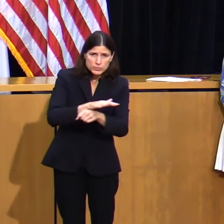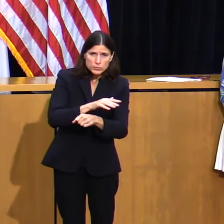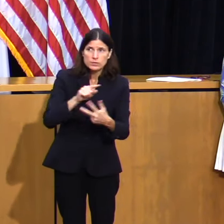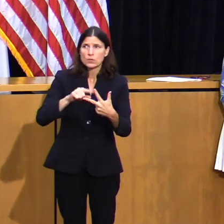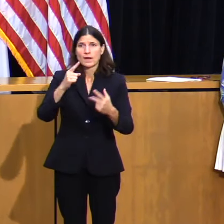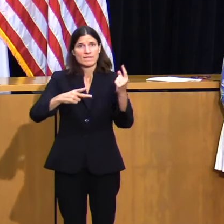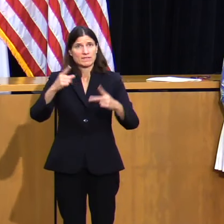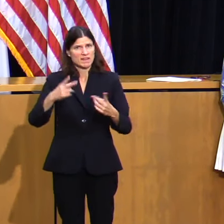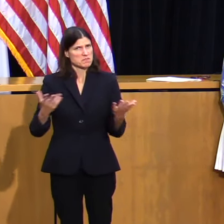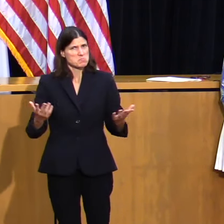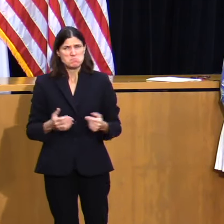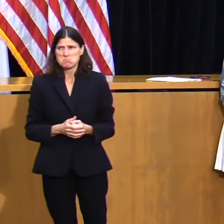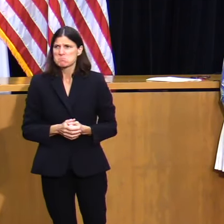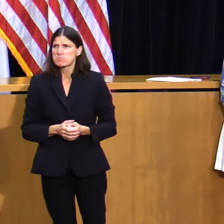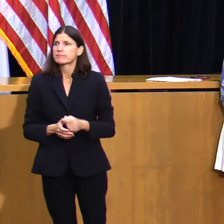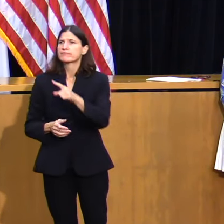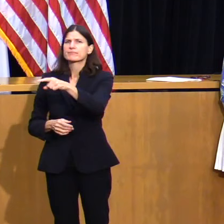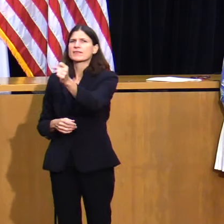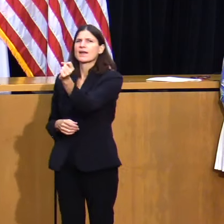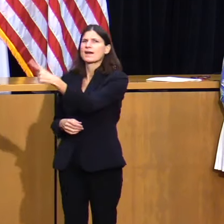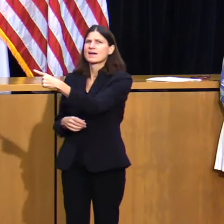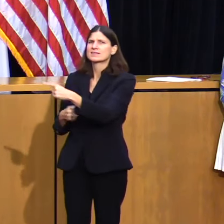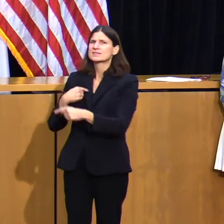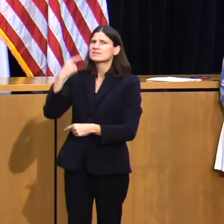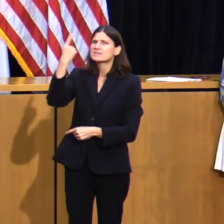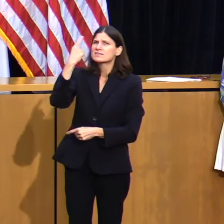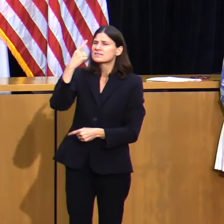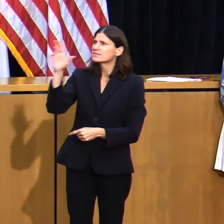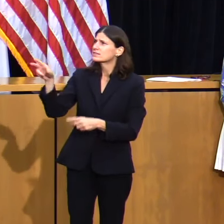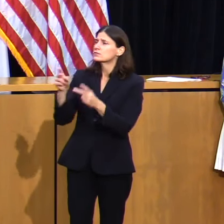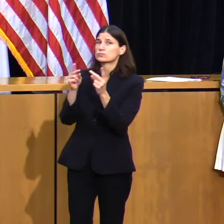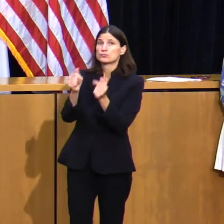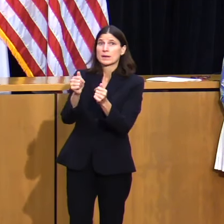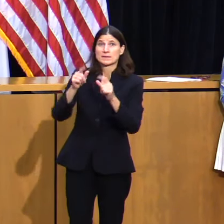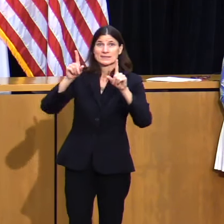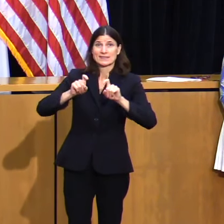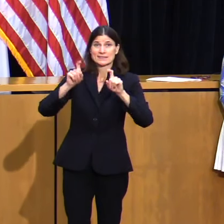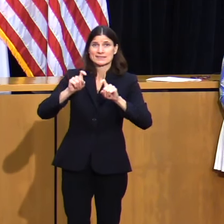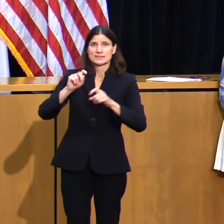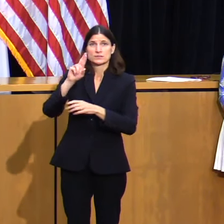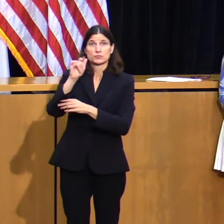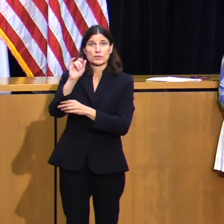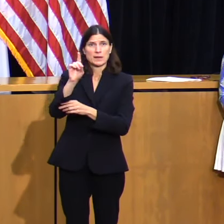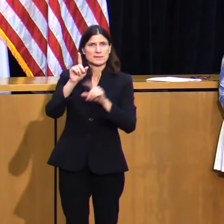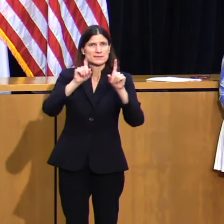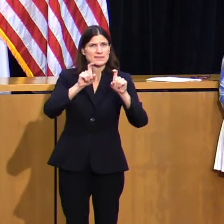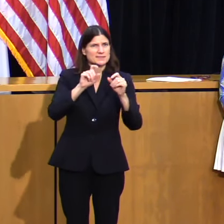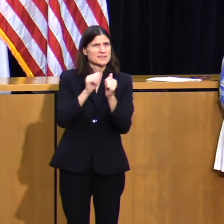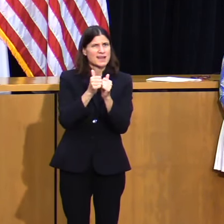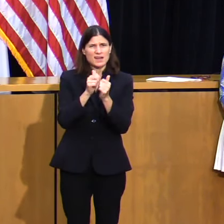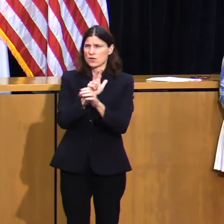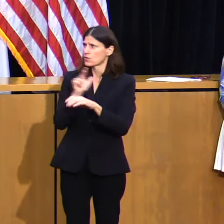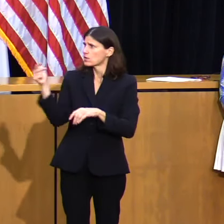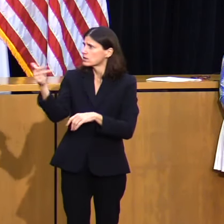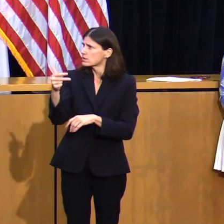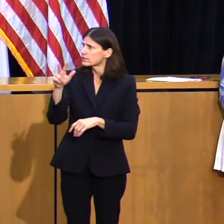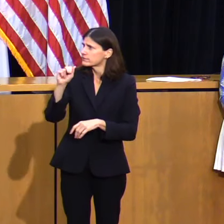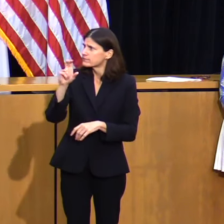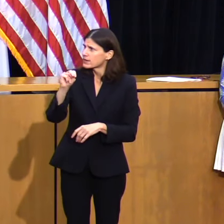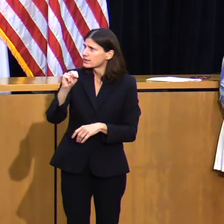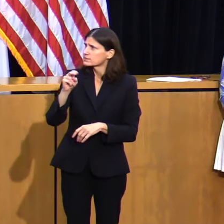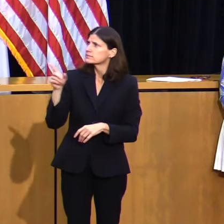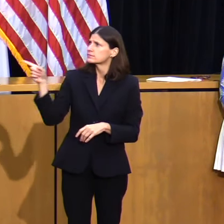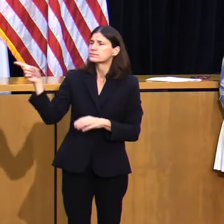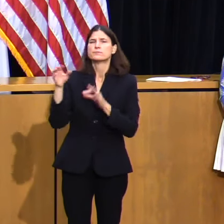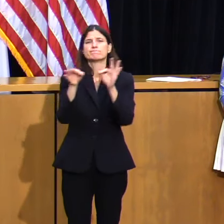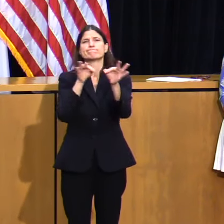Governor, can you explain on the rapid mobile testing, what will that be launched in the schools? And then how will It would actually be launched, it wouldn't